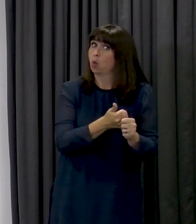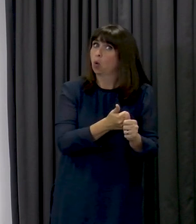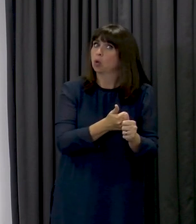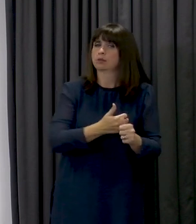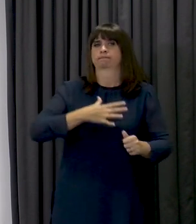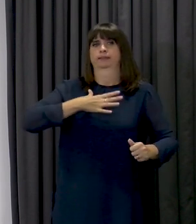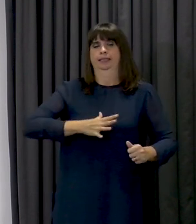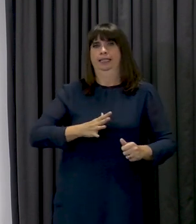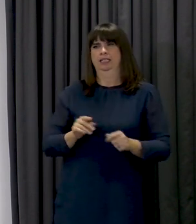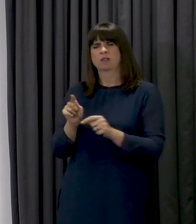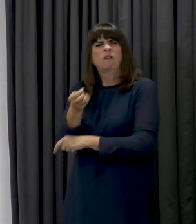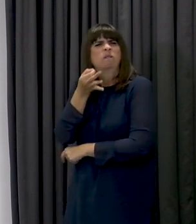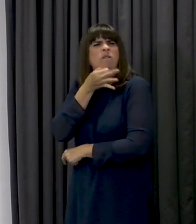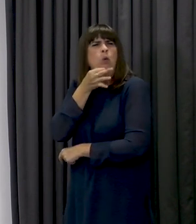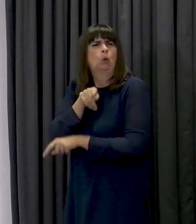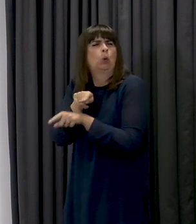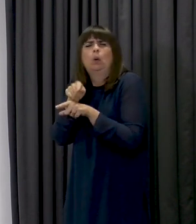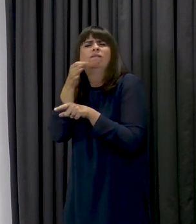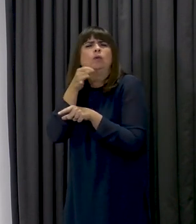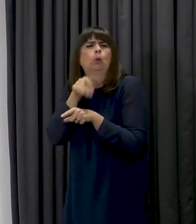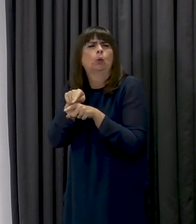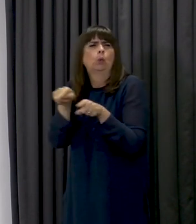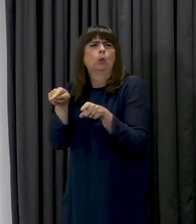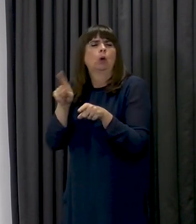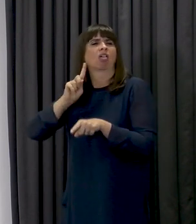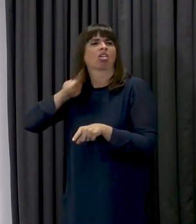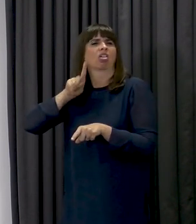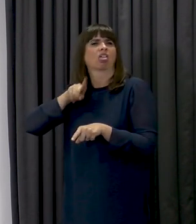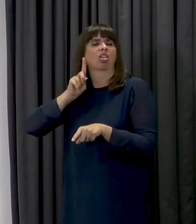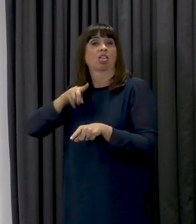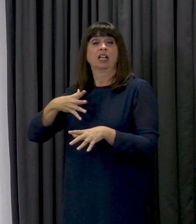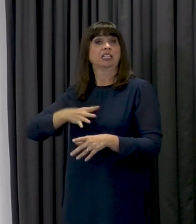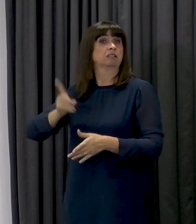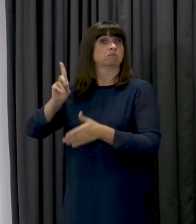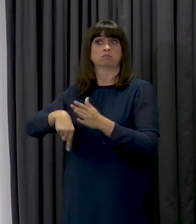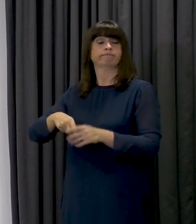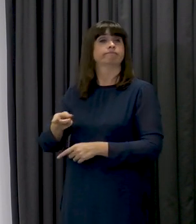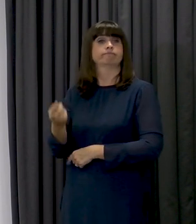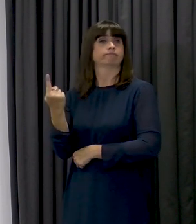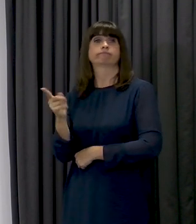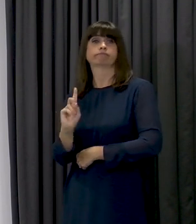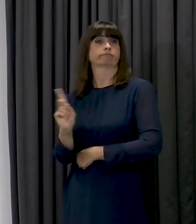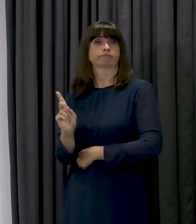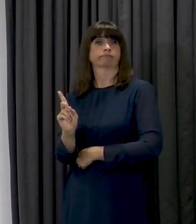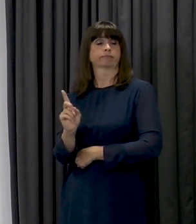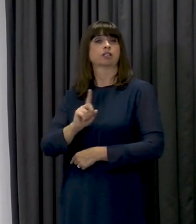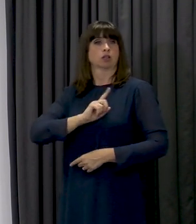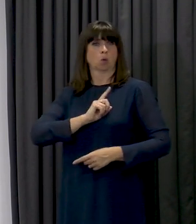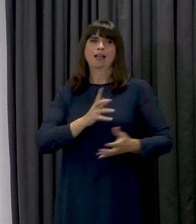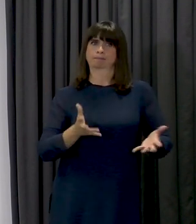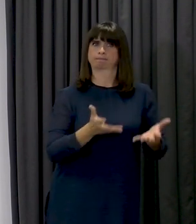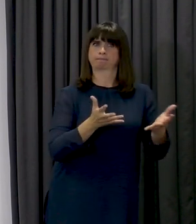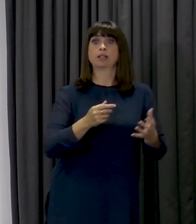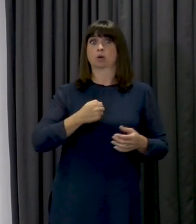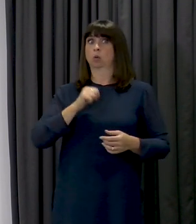action in that small minority of cases where it is clear that those things are not being done. And that's why we will strengthen the